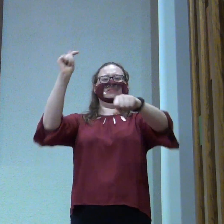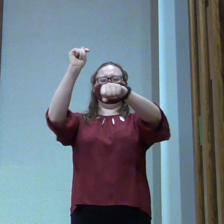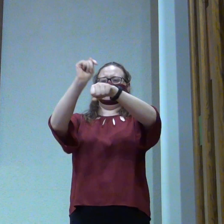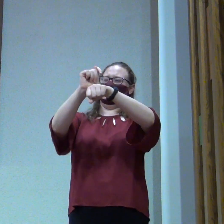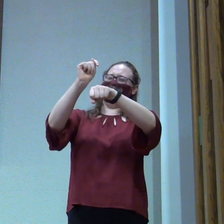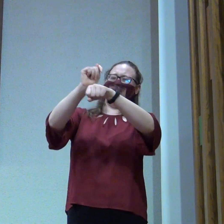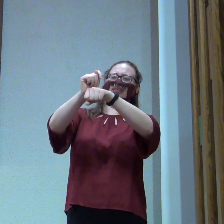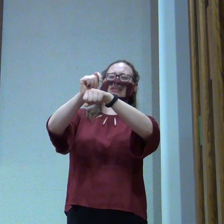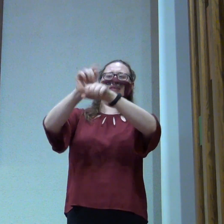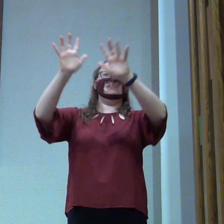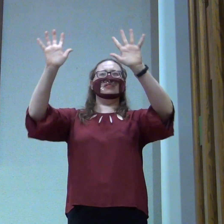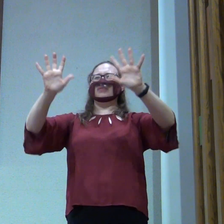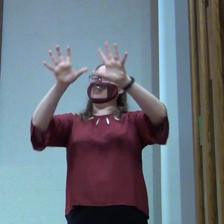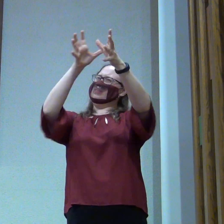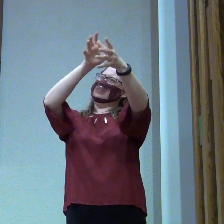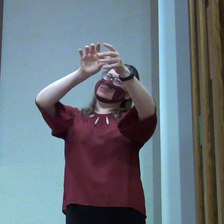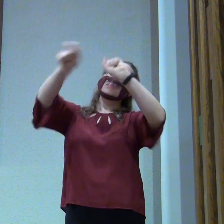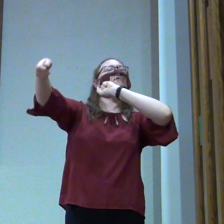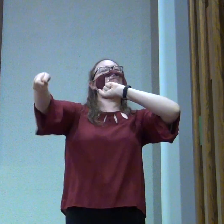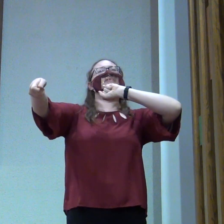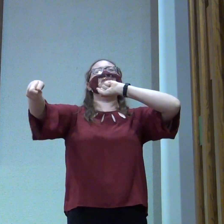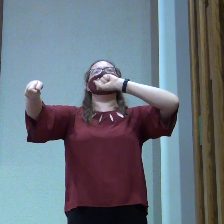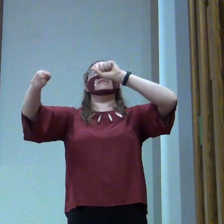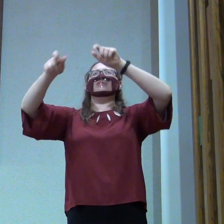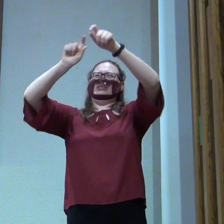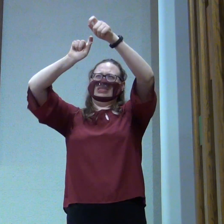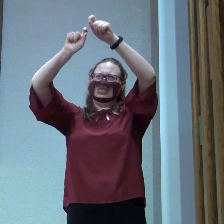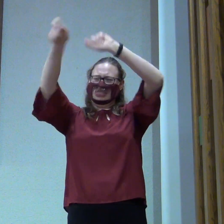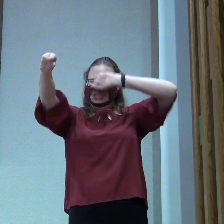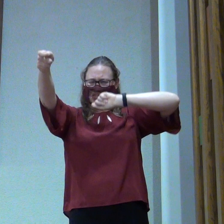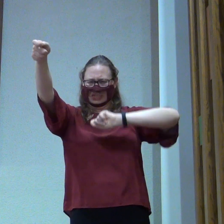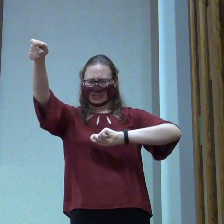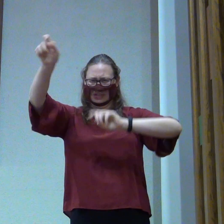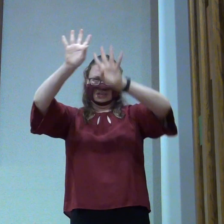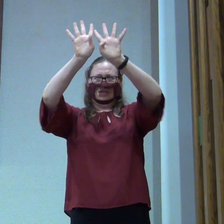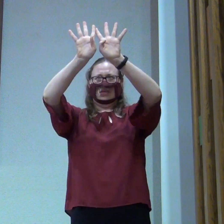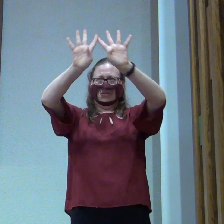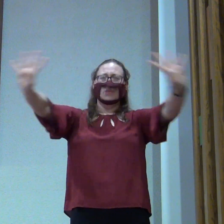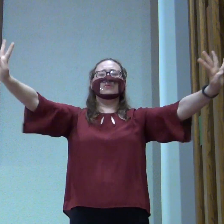was torn in two from top to bottom.